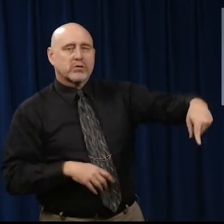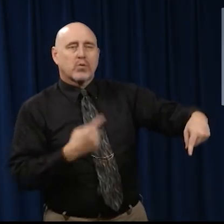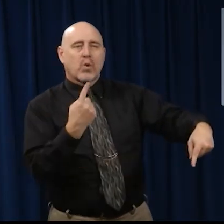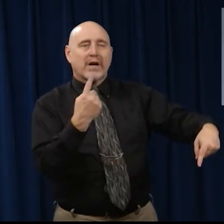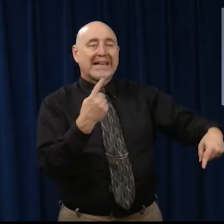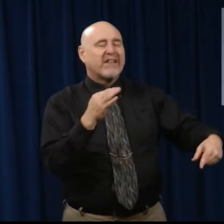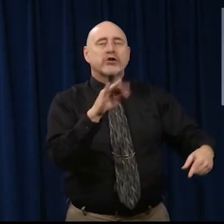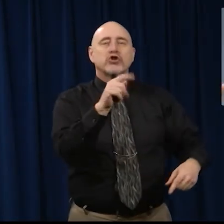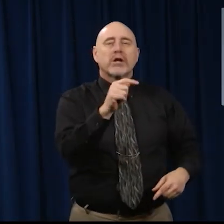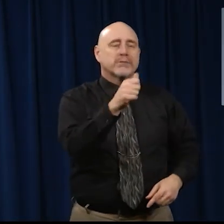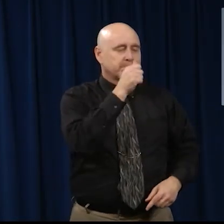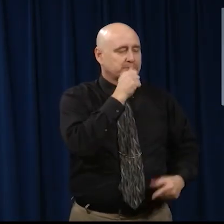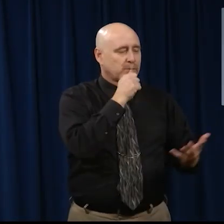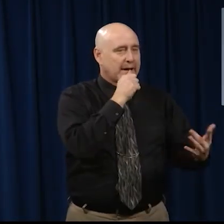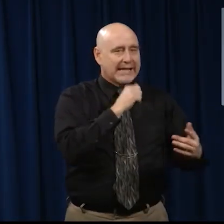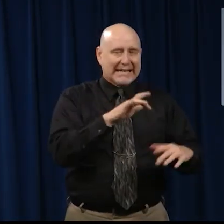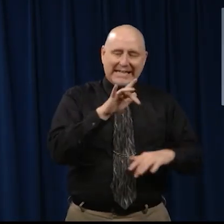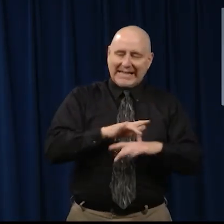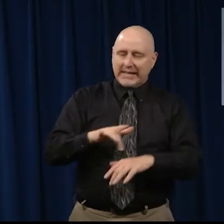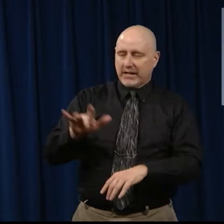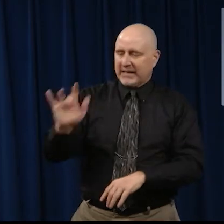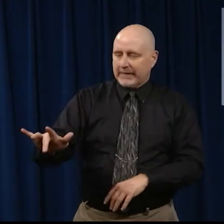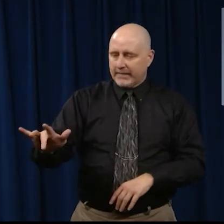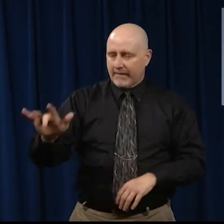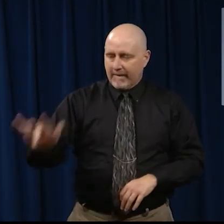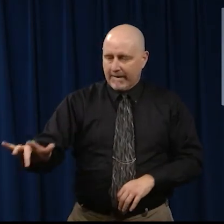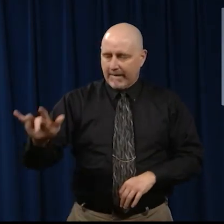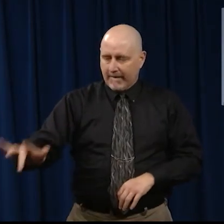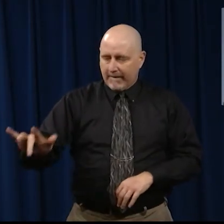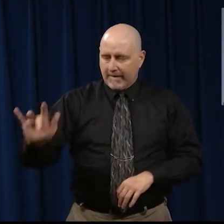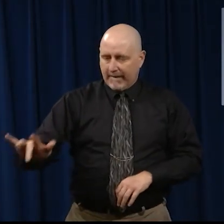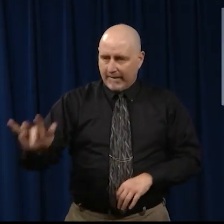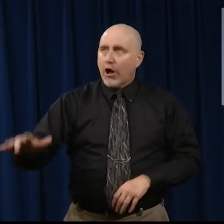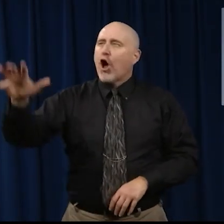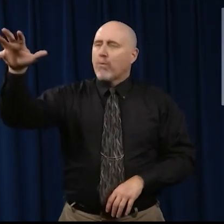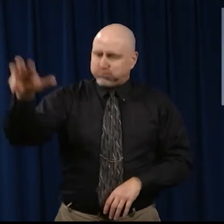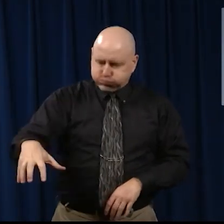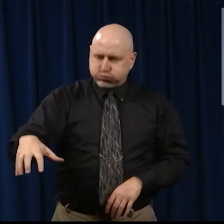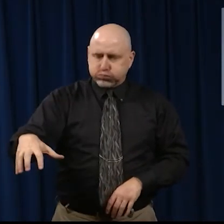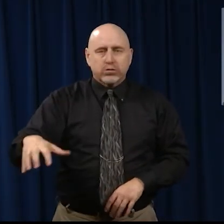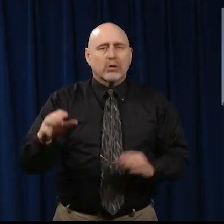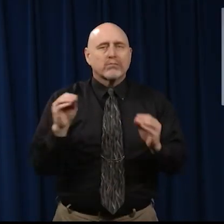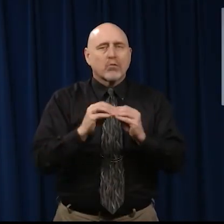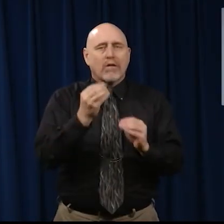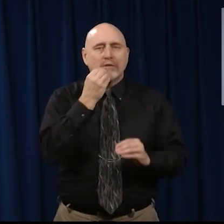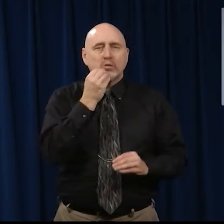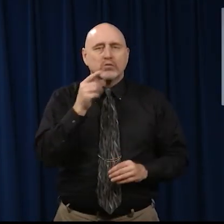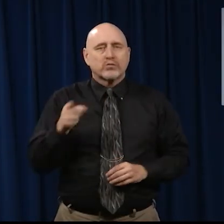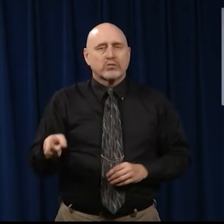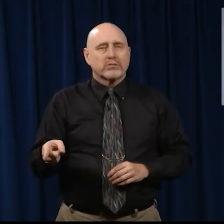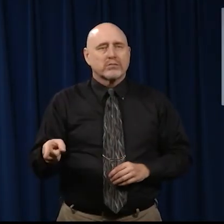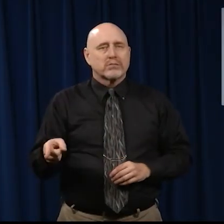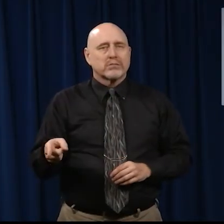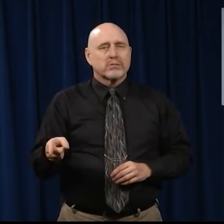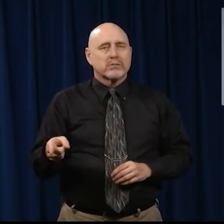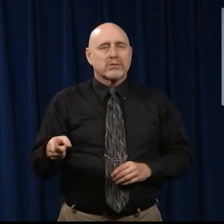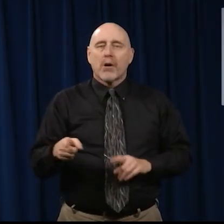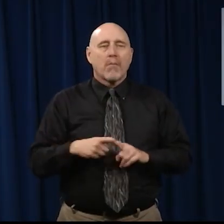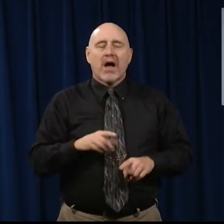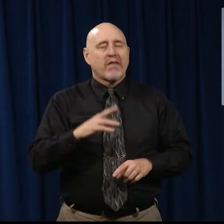food dropped. If they had just hit this bar a couple more times and waited, they would have had an entire huge pile of food.